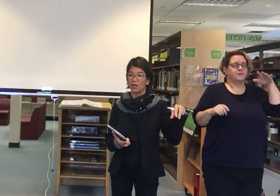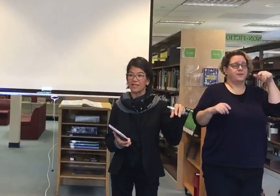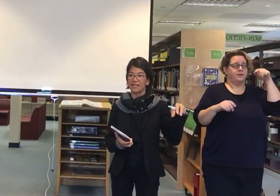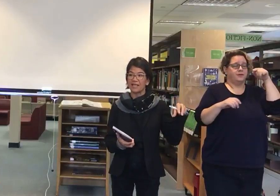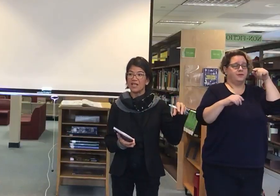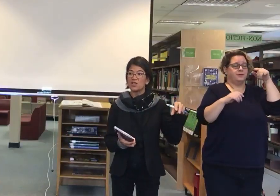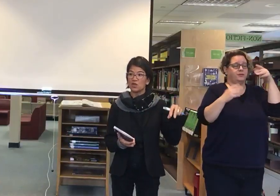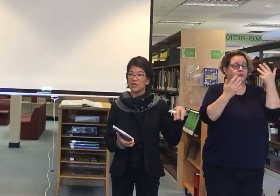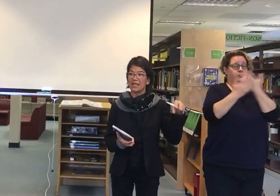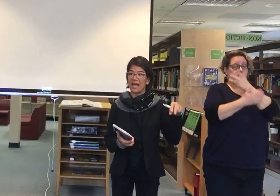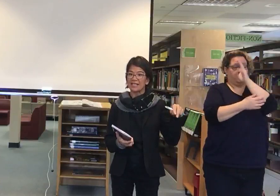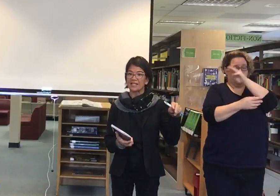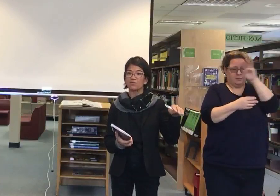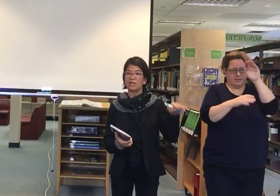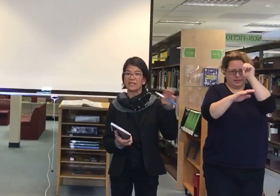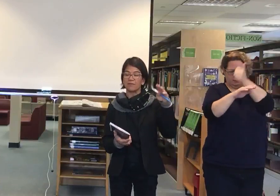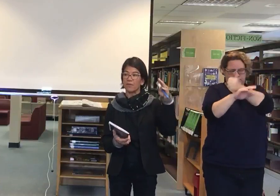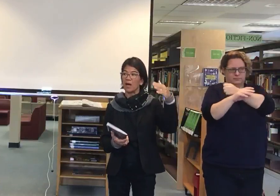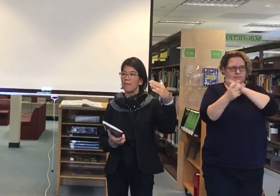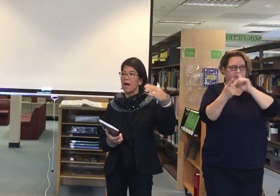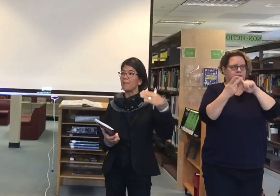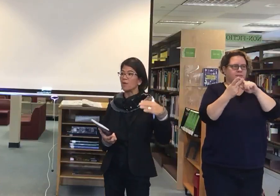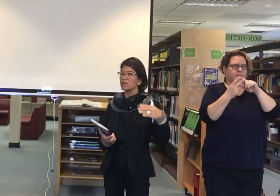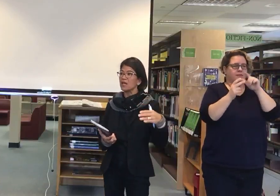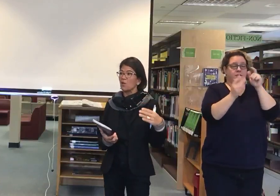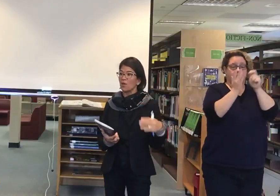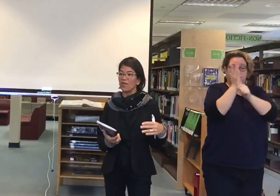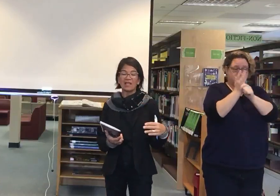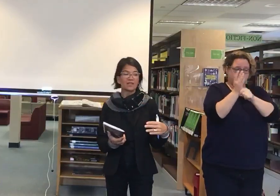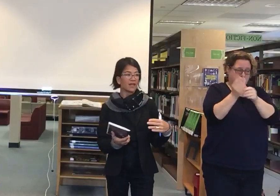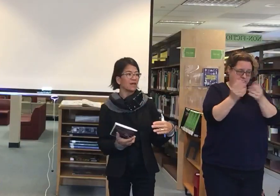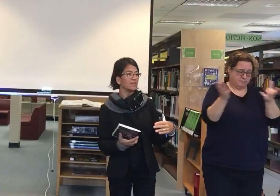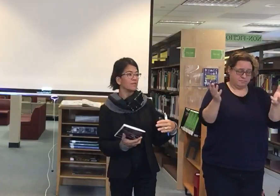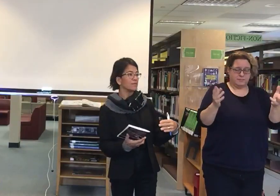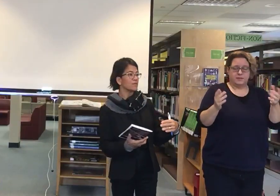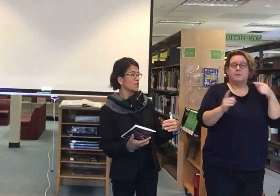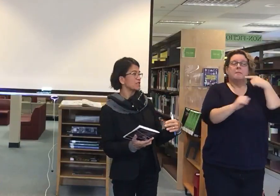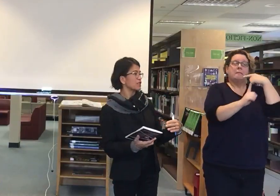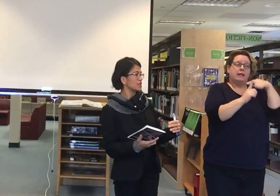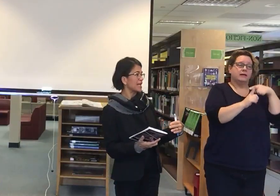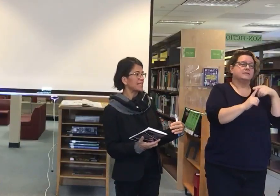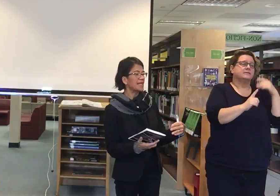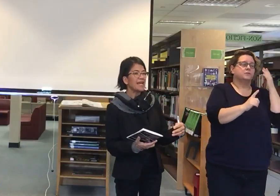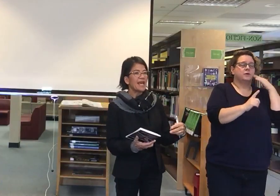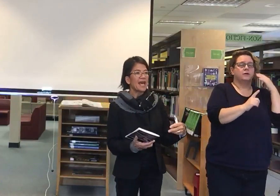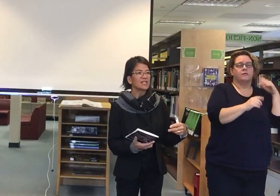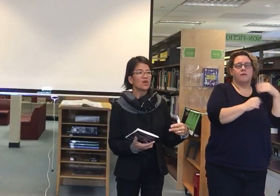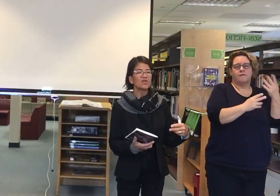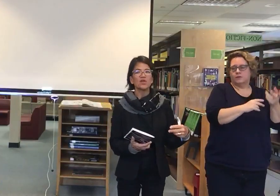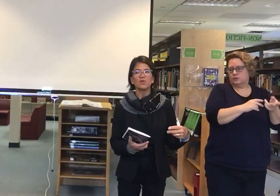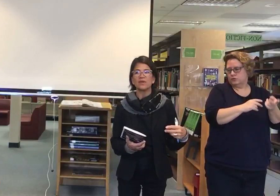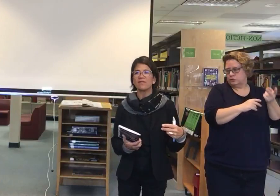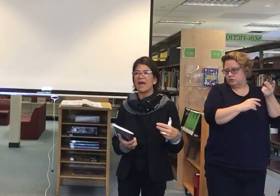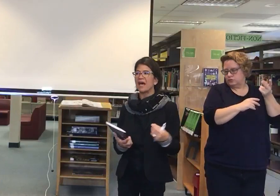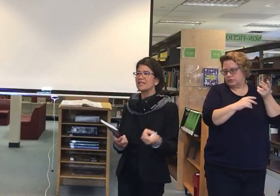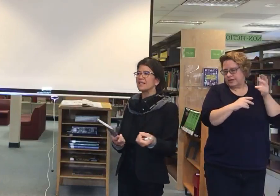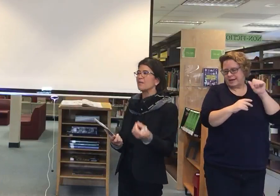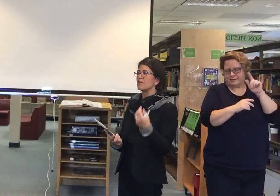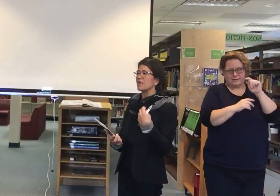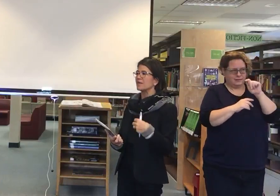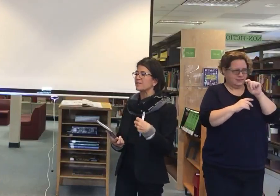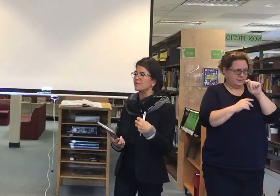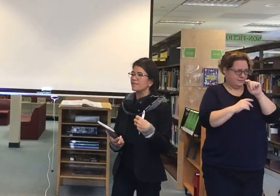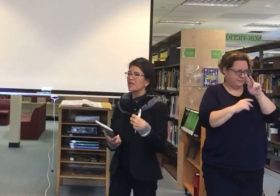ATVC supports that students can access and really map out what that service looks like. And also, we've